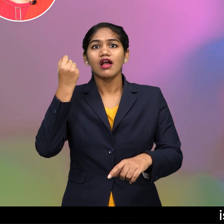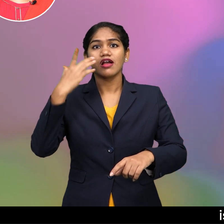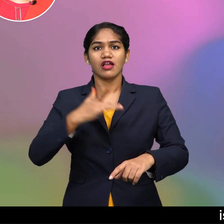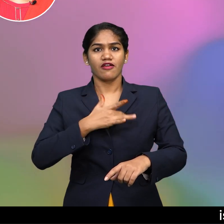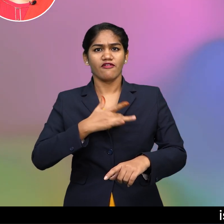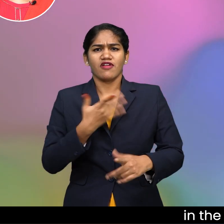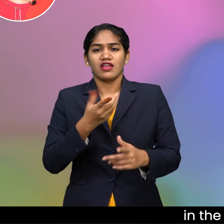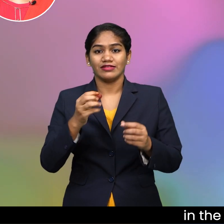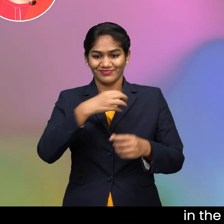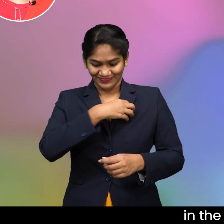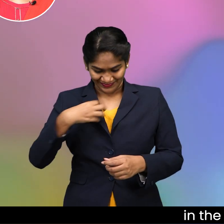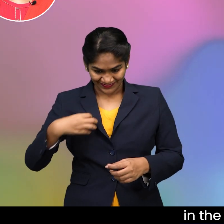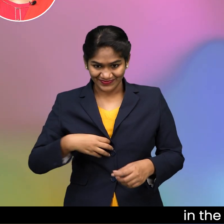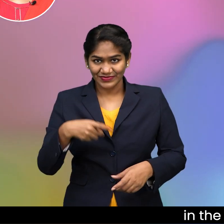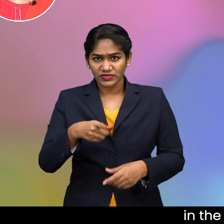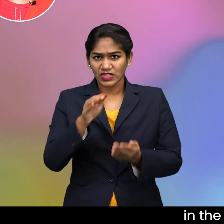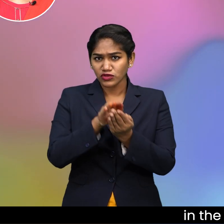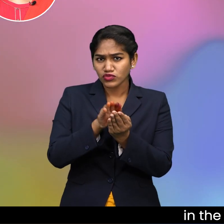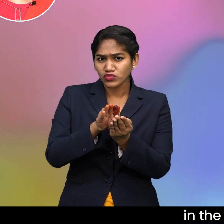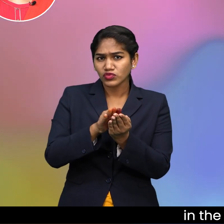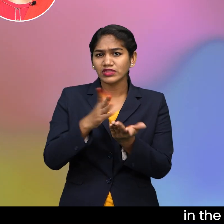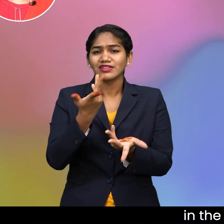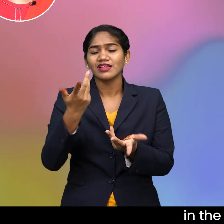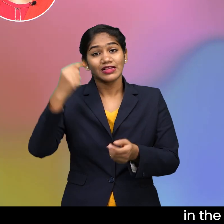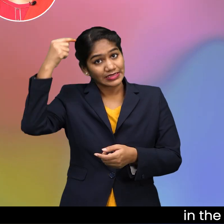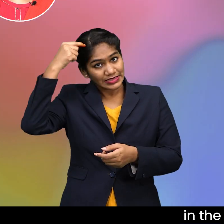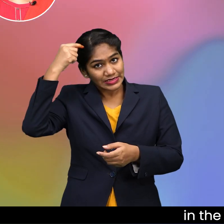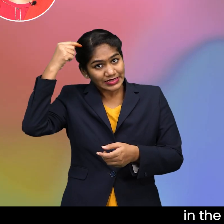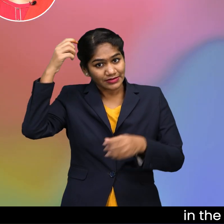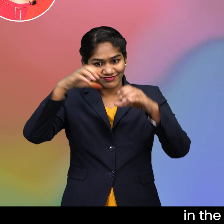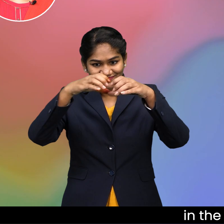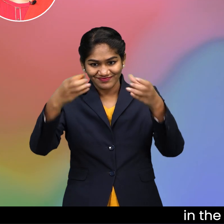is stored in the cerebral cells